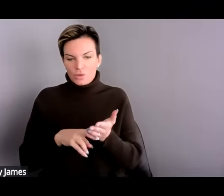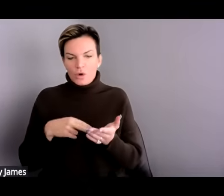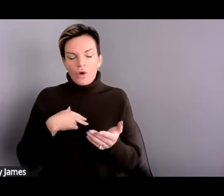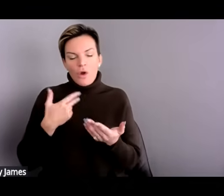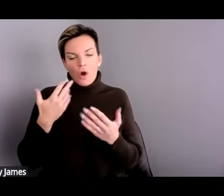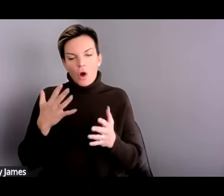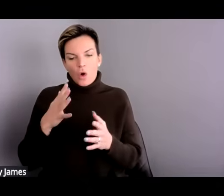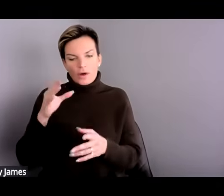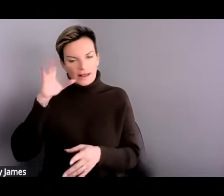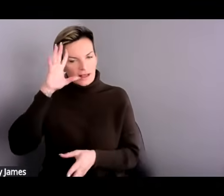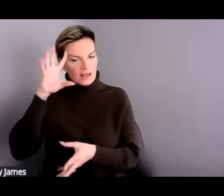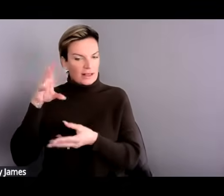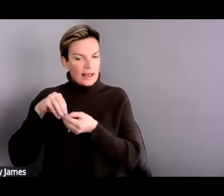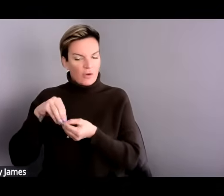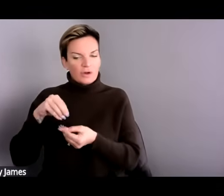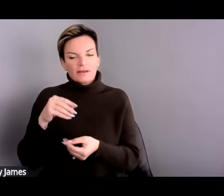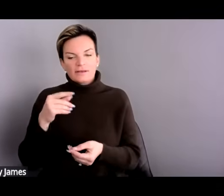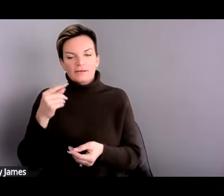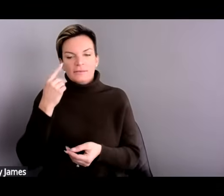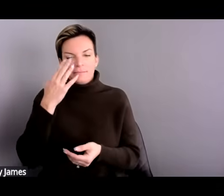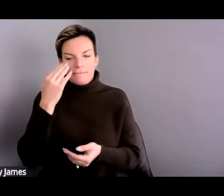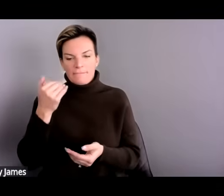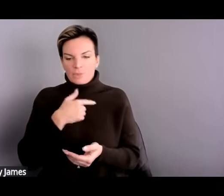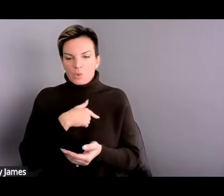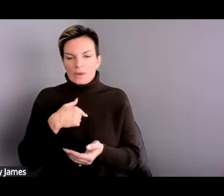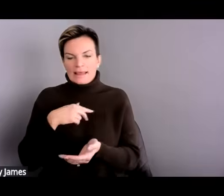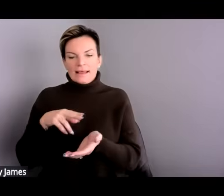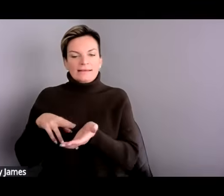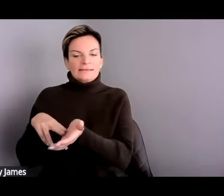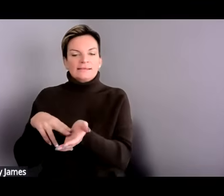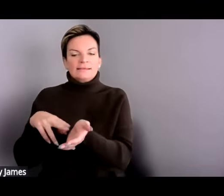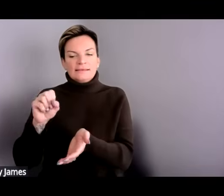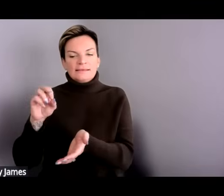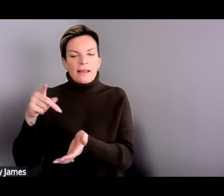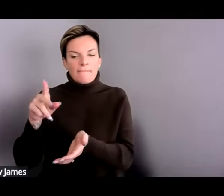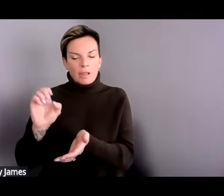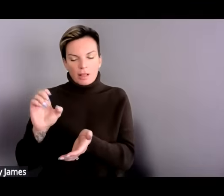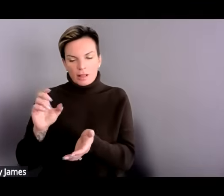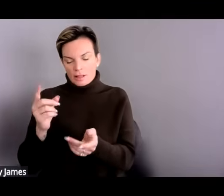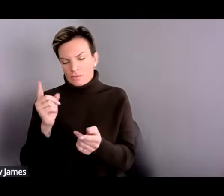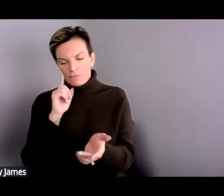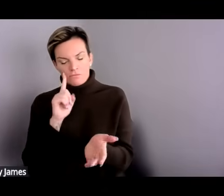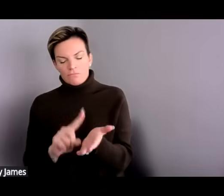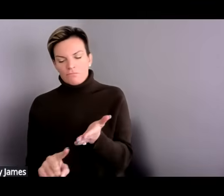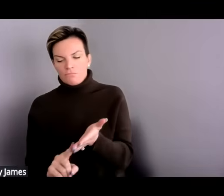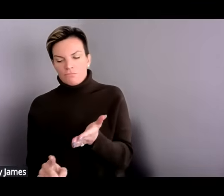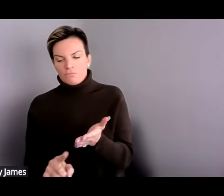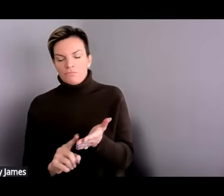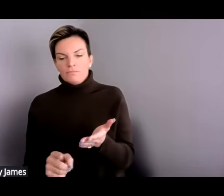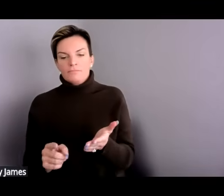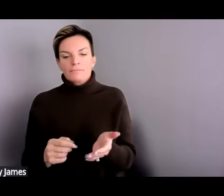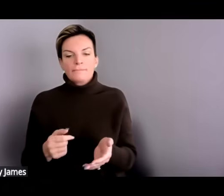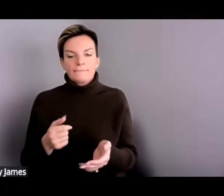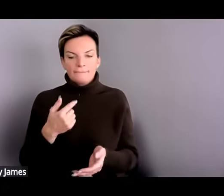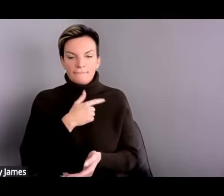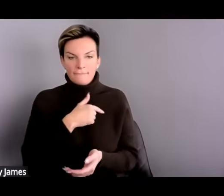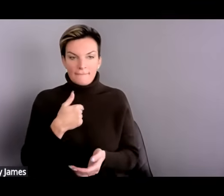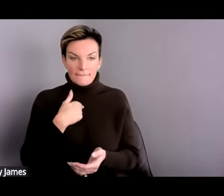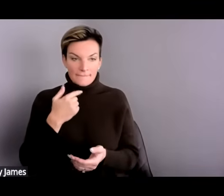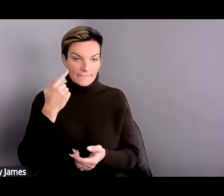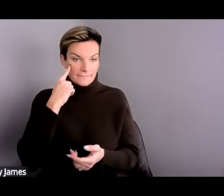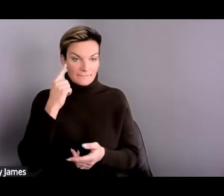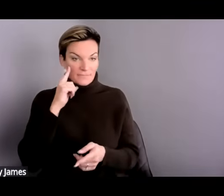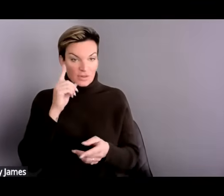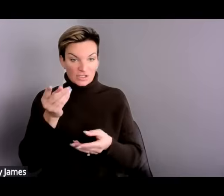that by sampling. So we will look at those, but not for purposes of determining the validity. I would say that for the circular signatures,